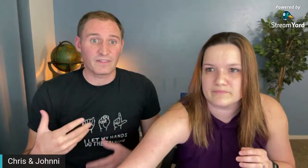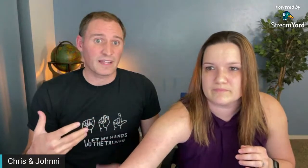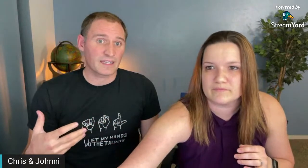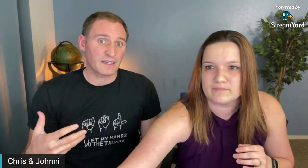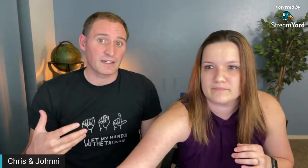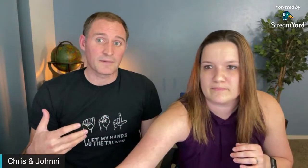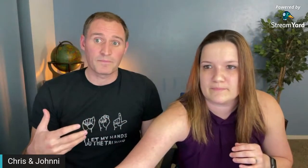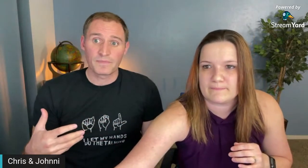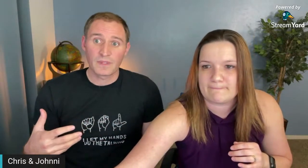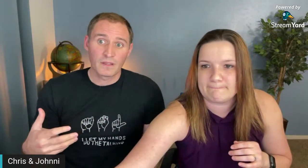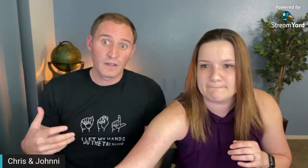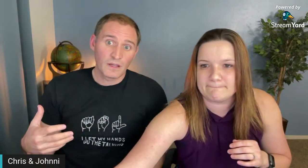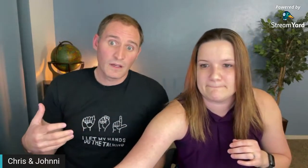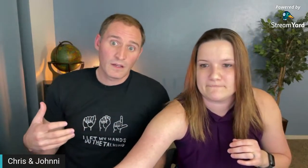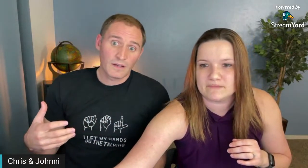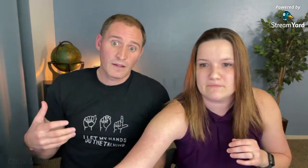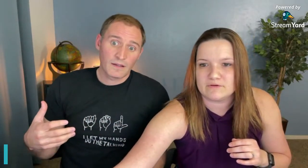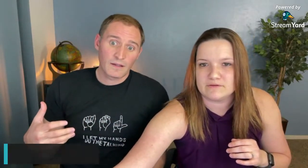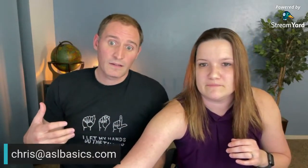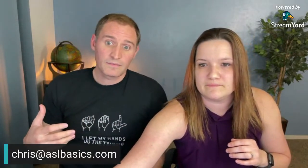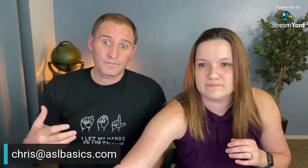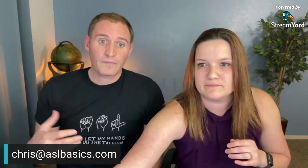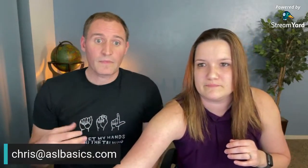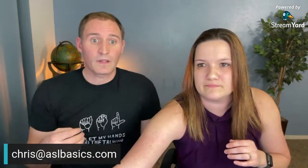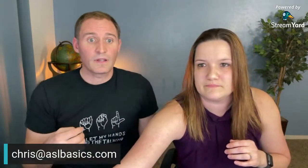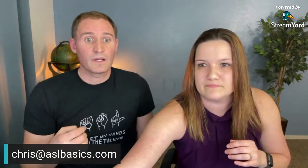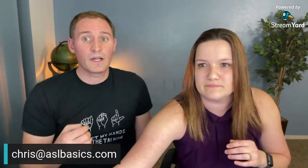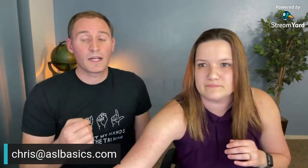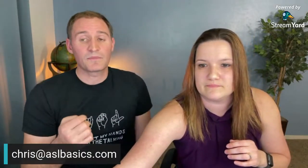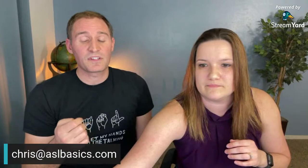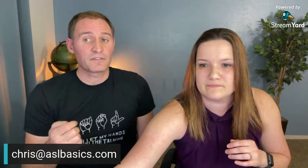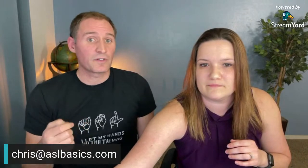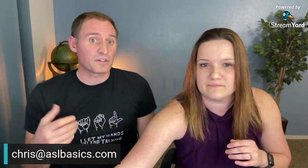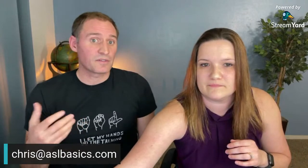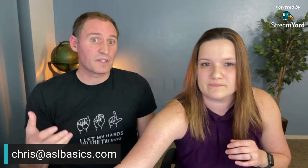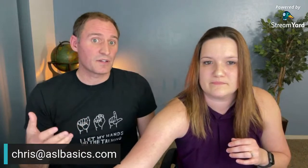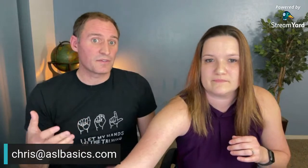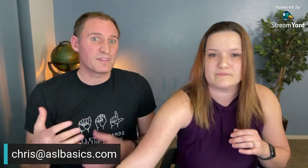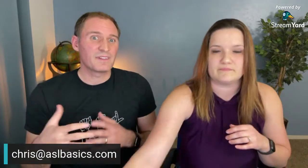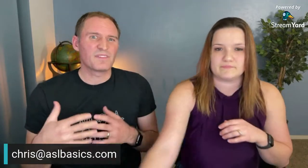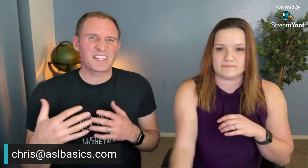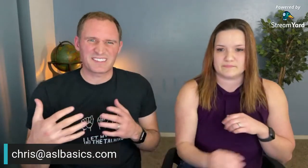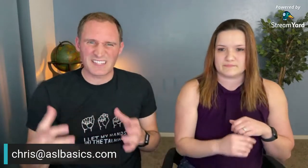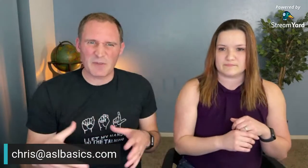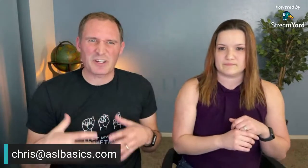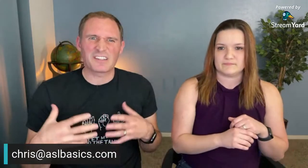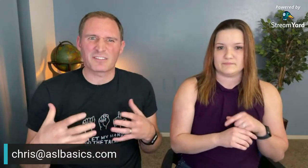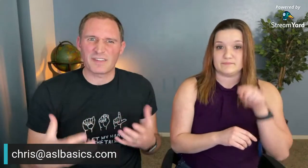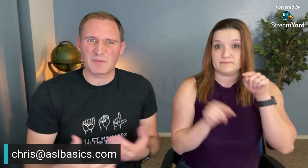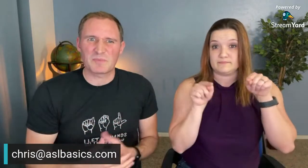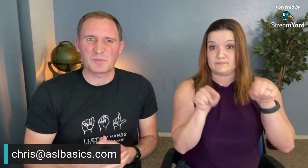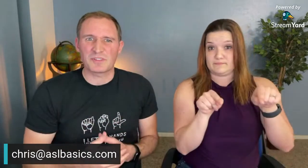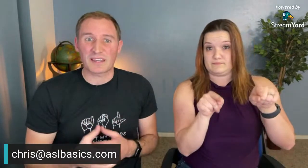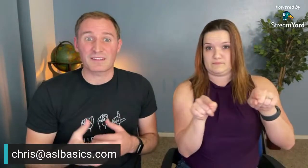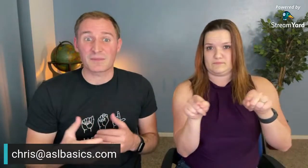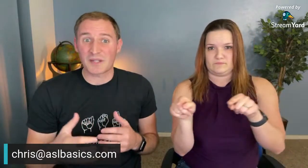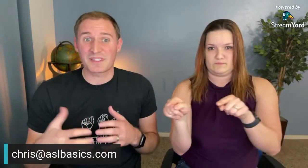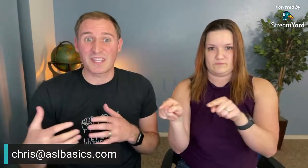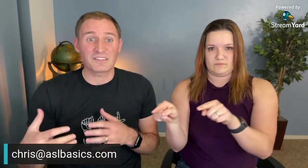like keep going. So for, you know, like celebrities or famous people, like sometimes it takes a